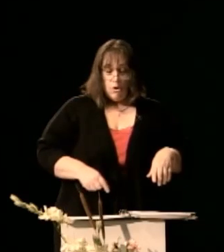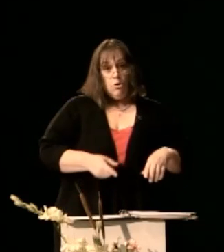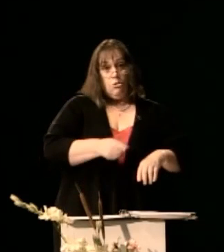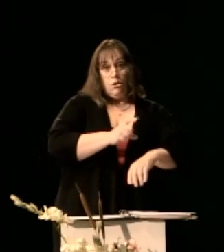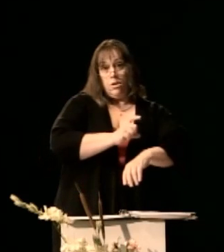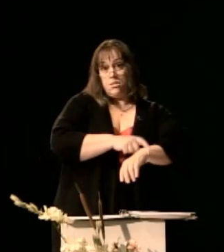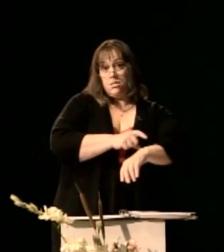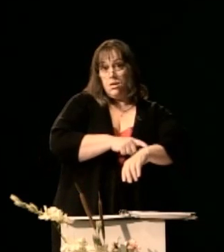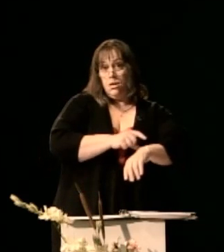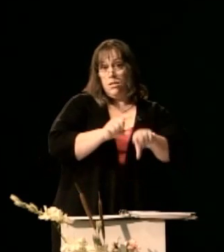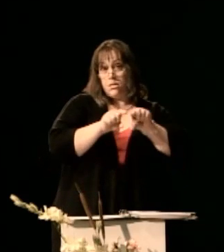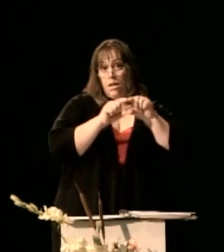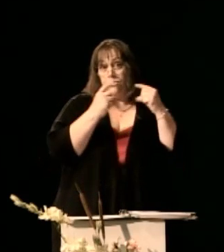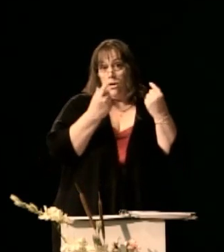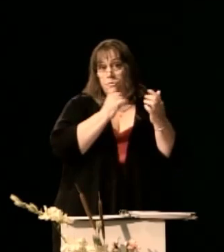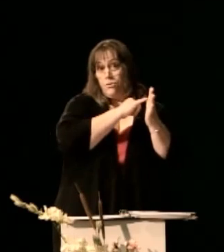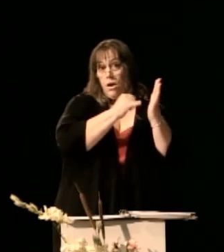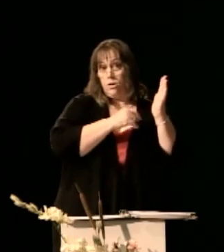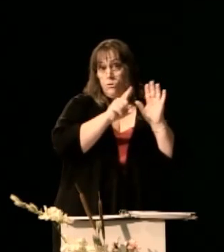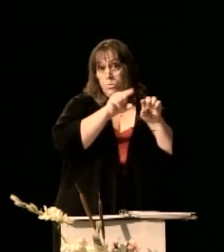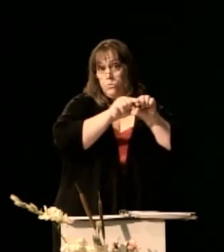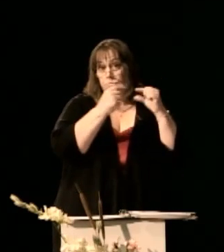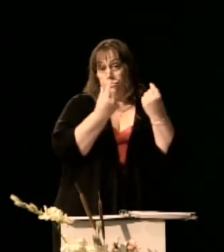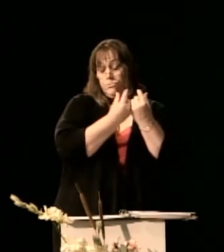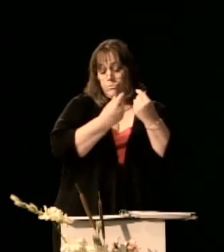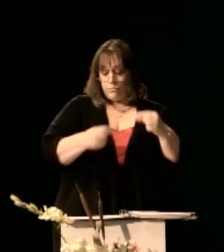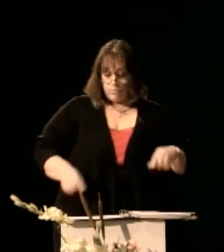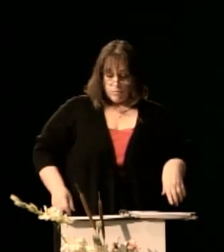or it's time for art group.